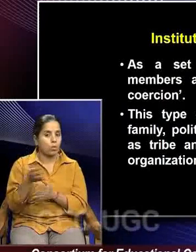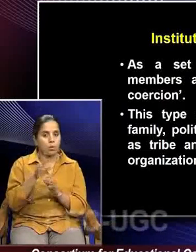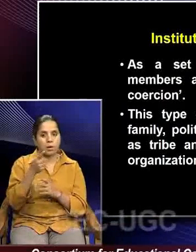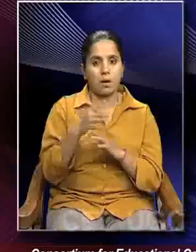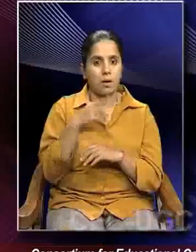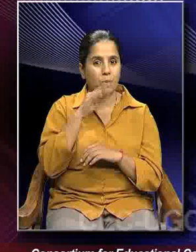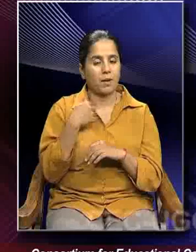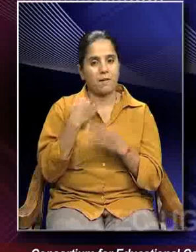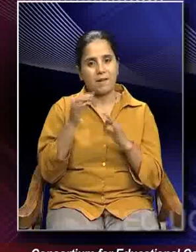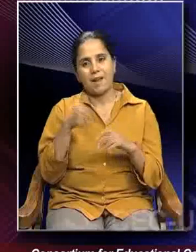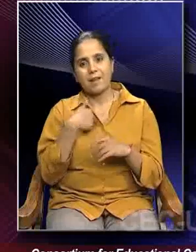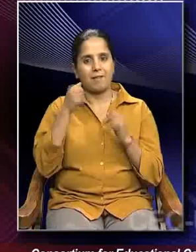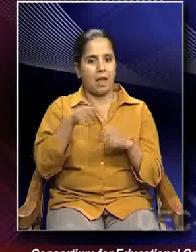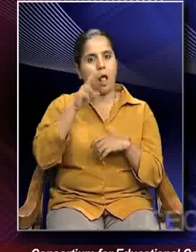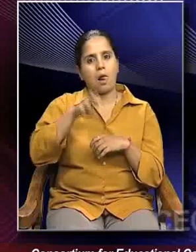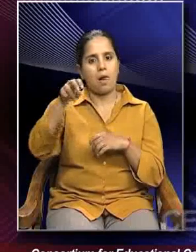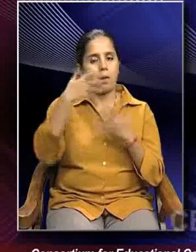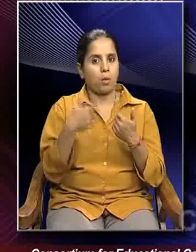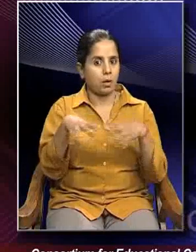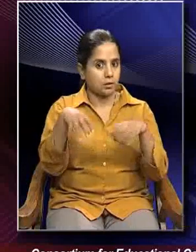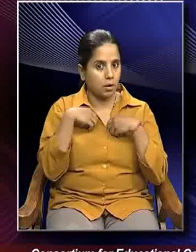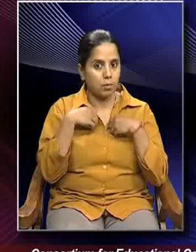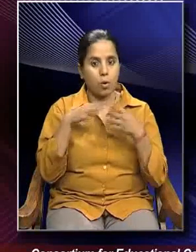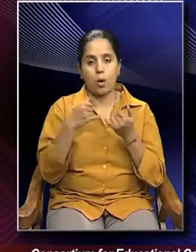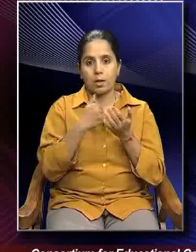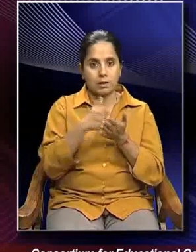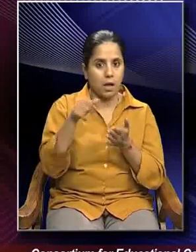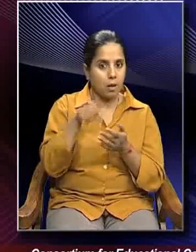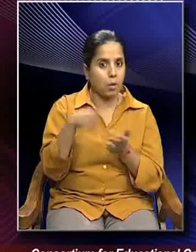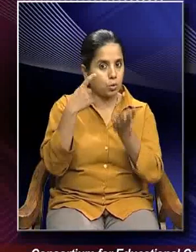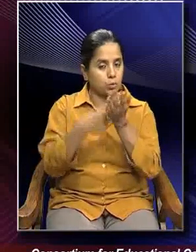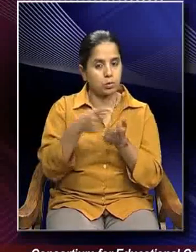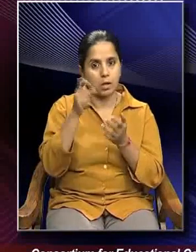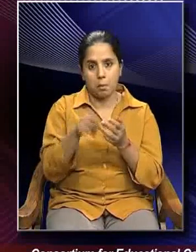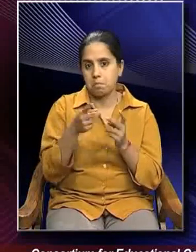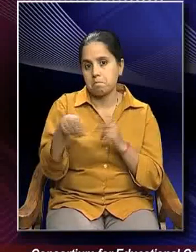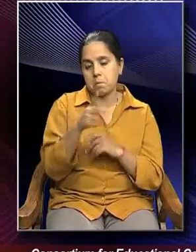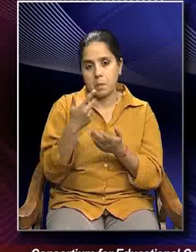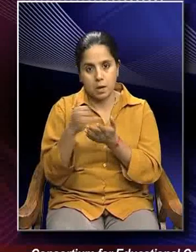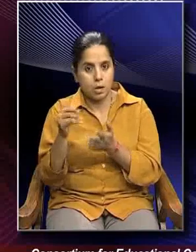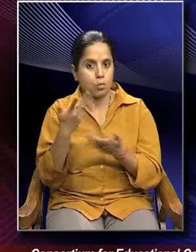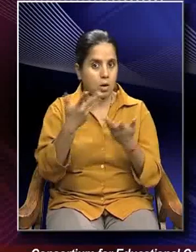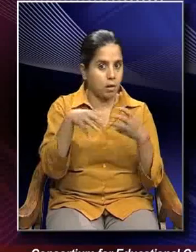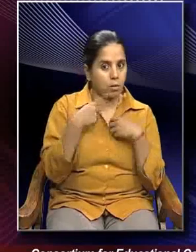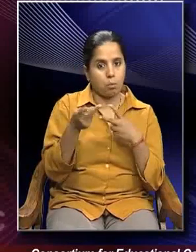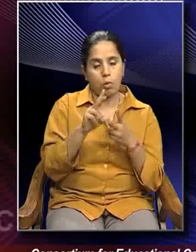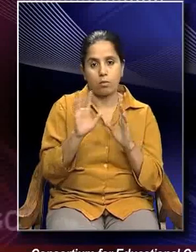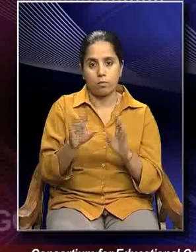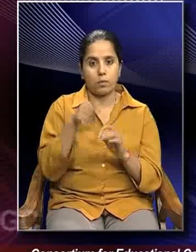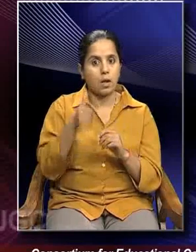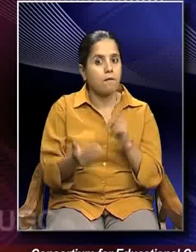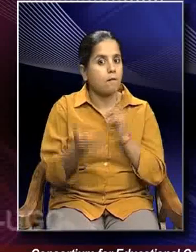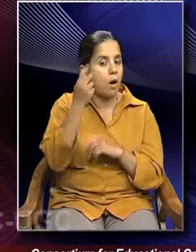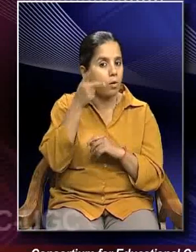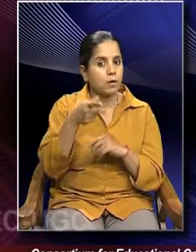have a free will to accept or reject these rules. This behavior is found